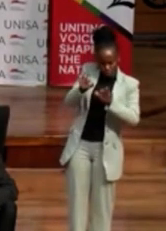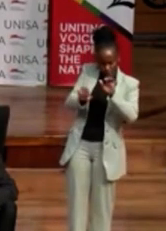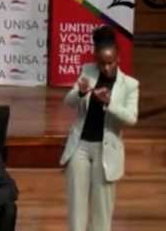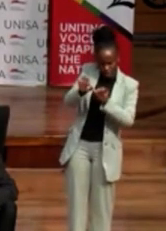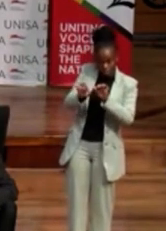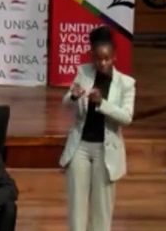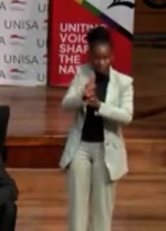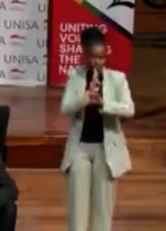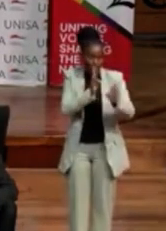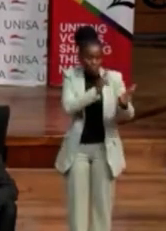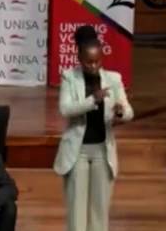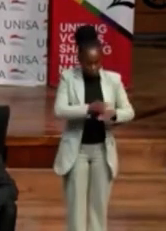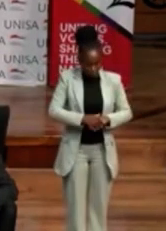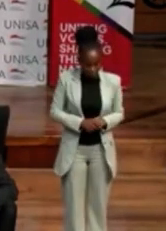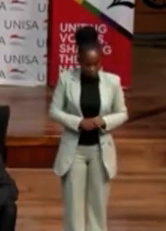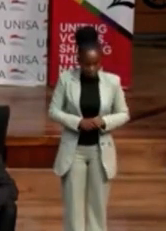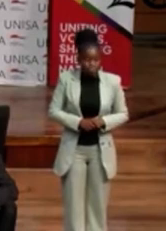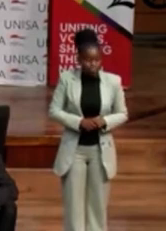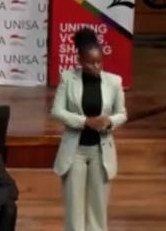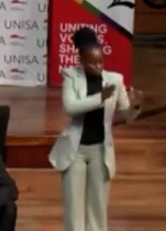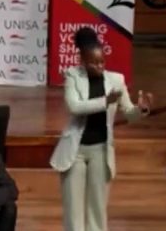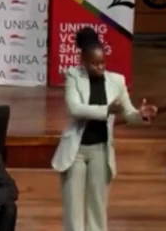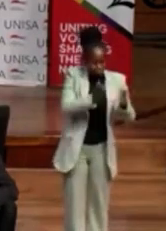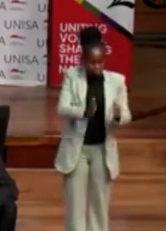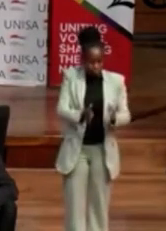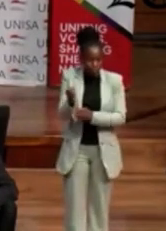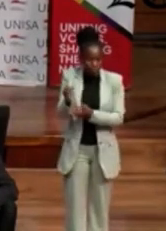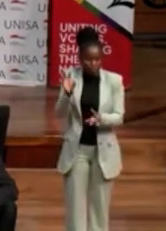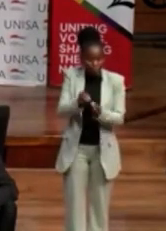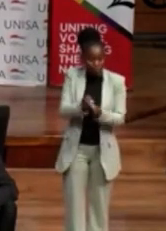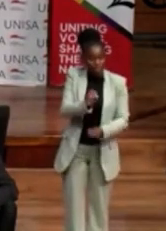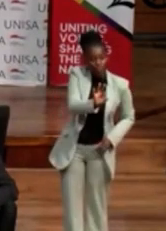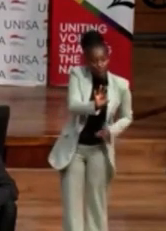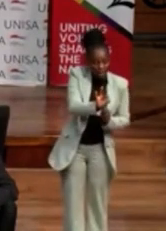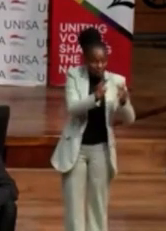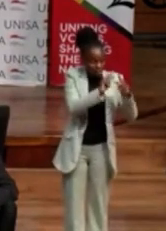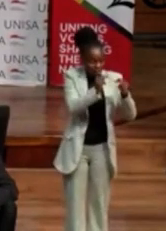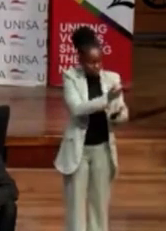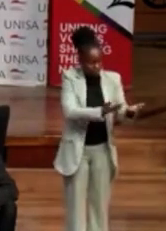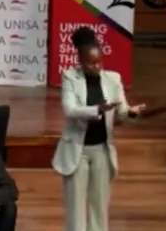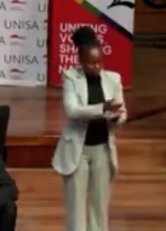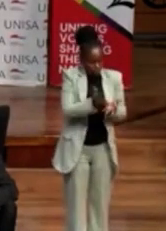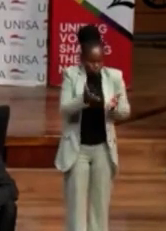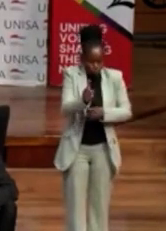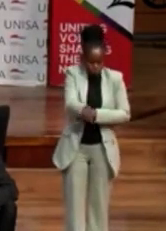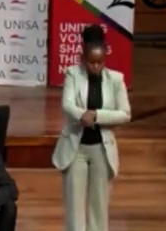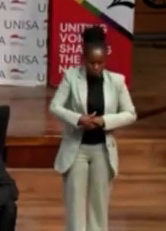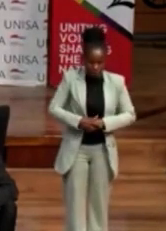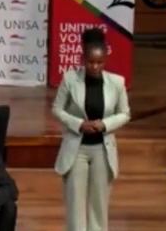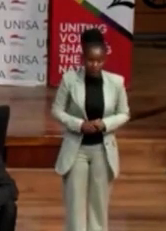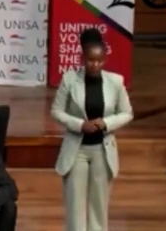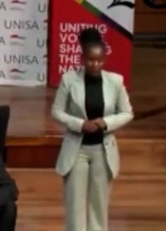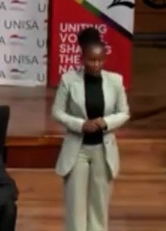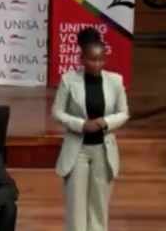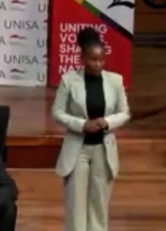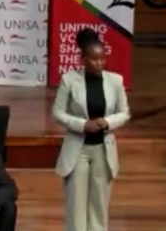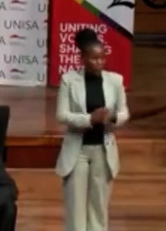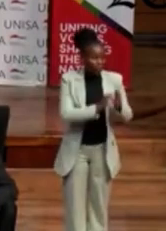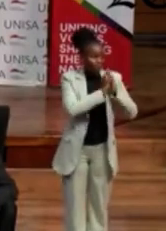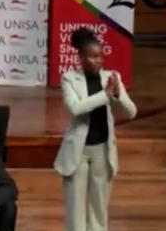report. So those are the three main stages of a national dialogue from the African continent. Now, the